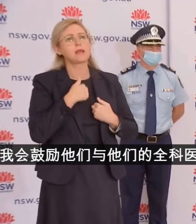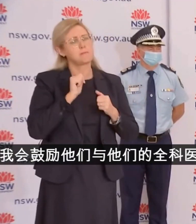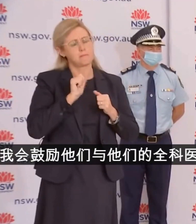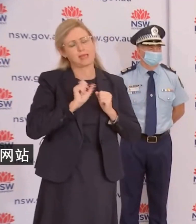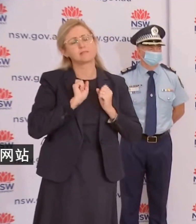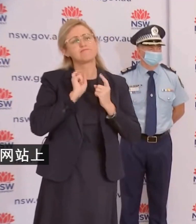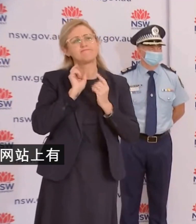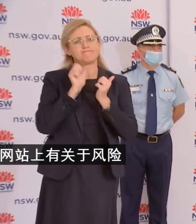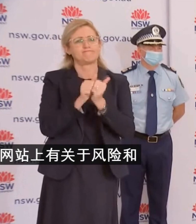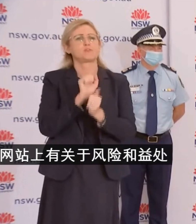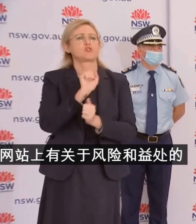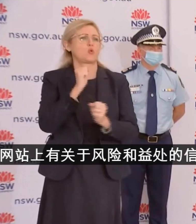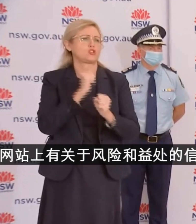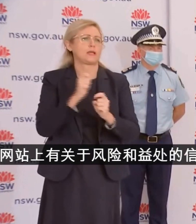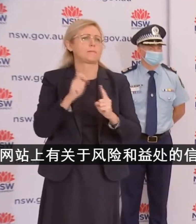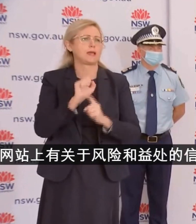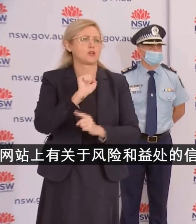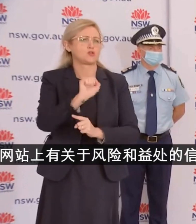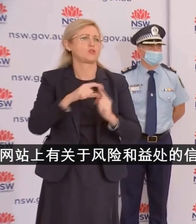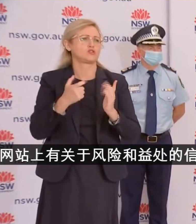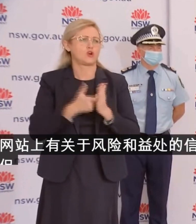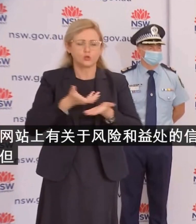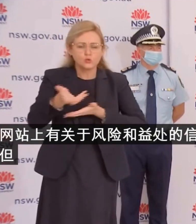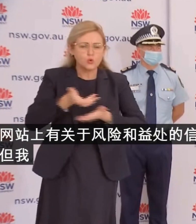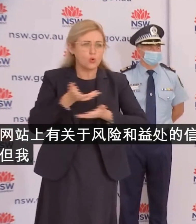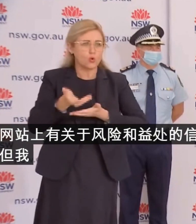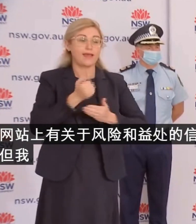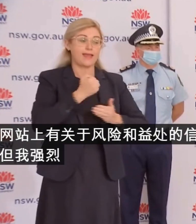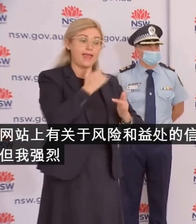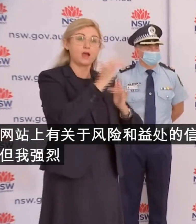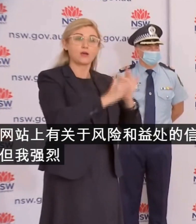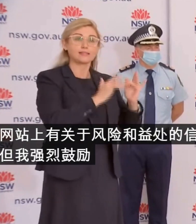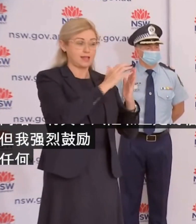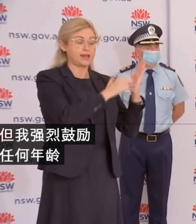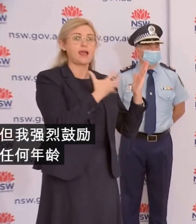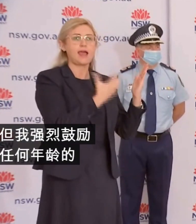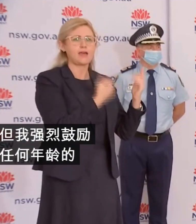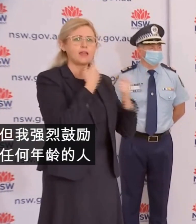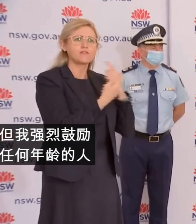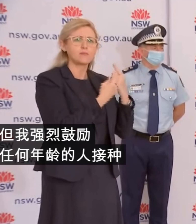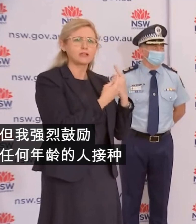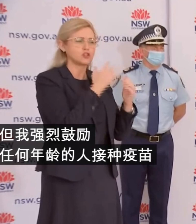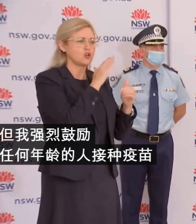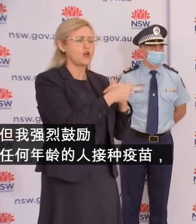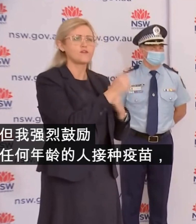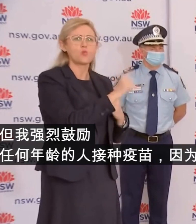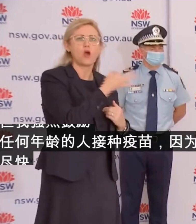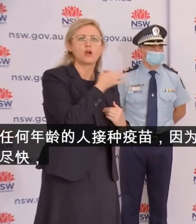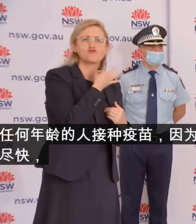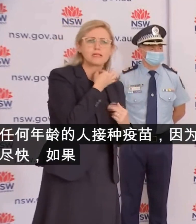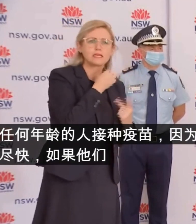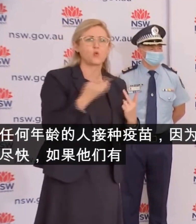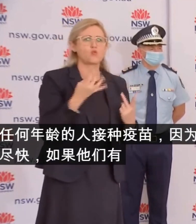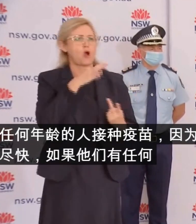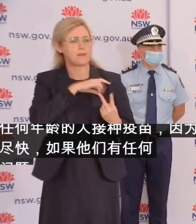information available on the website about risks and benefits, but I would strongly encourage anyone of whatever age to get vaccinated as soon